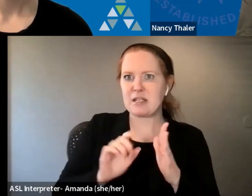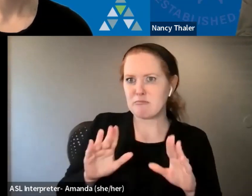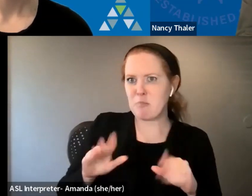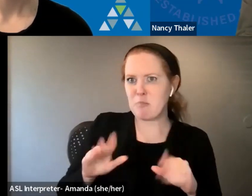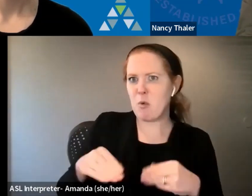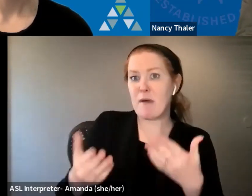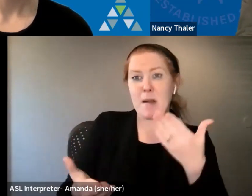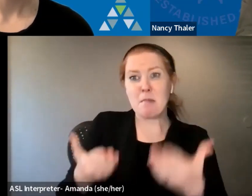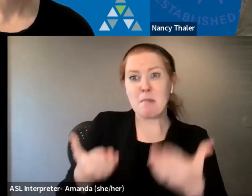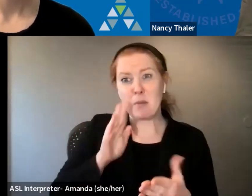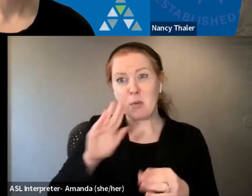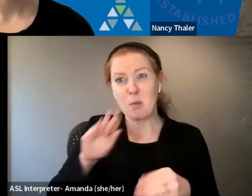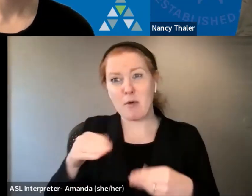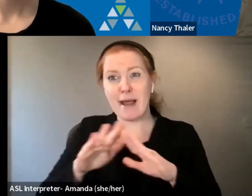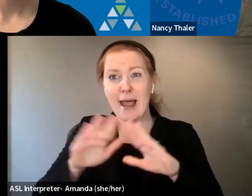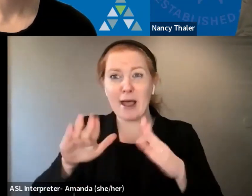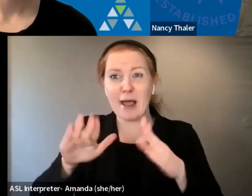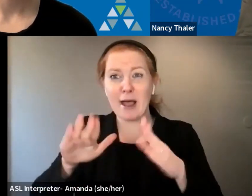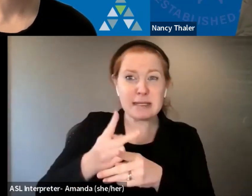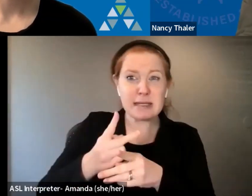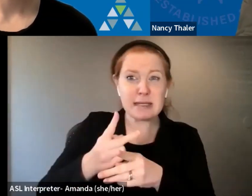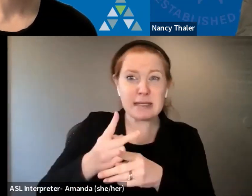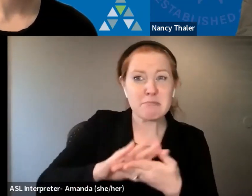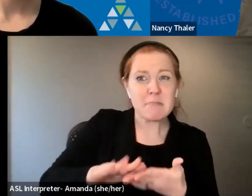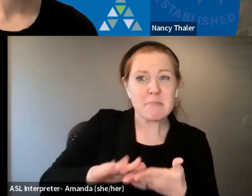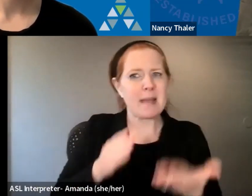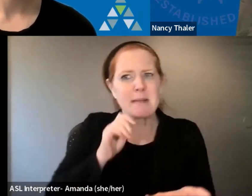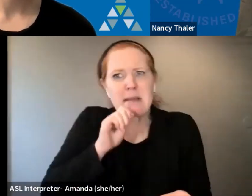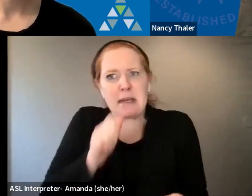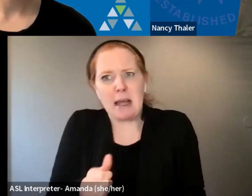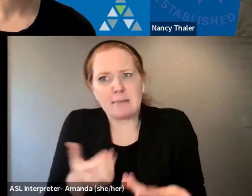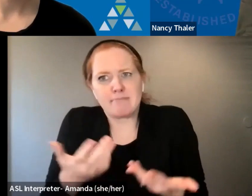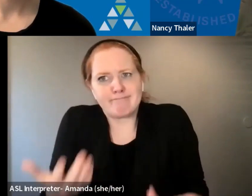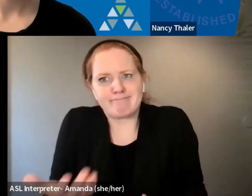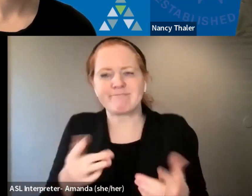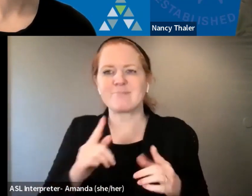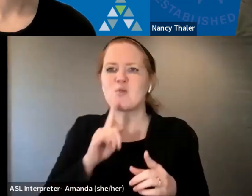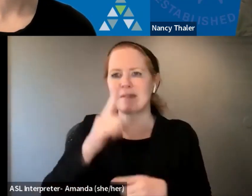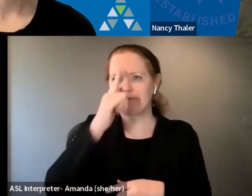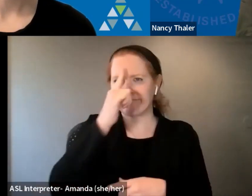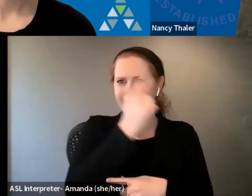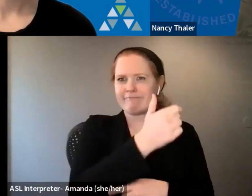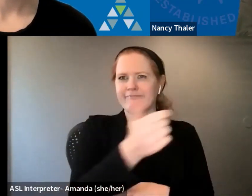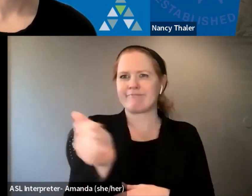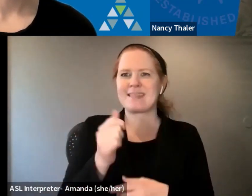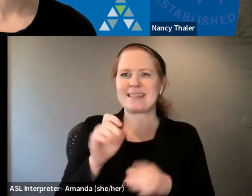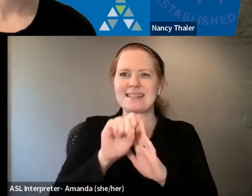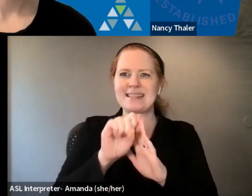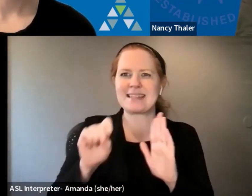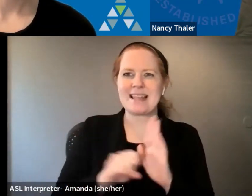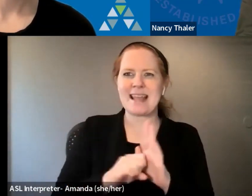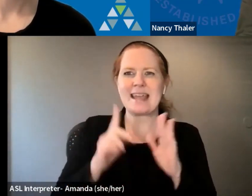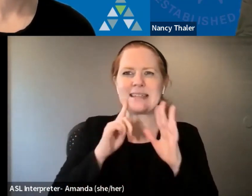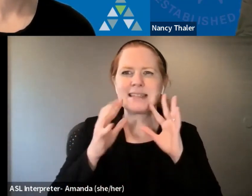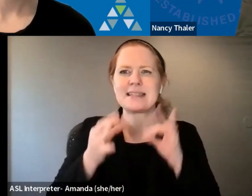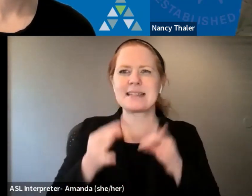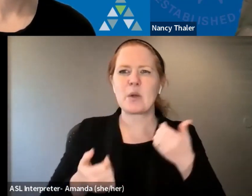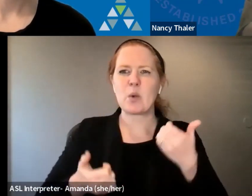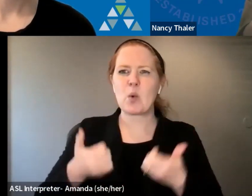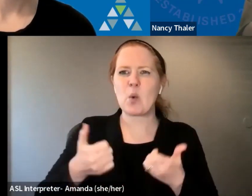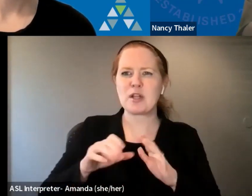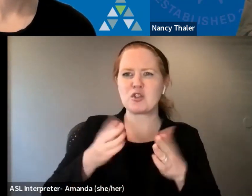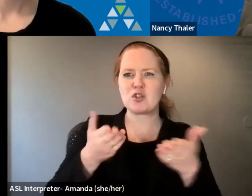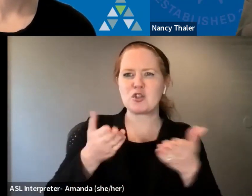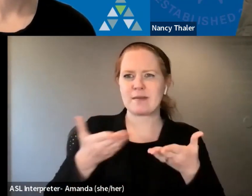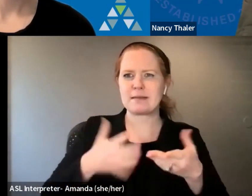provide housekeeping, it may not provide housekeeping. It's really up to the state to decide which services it covers,